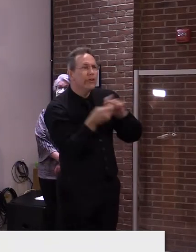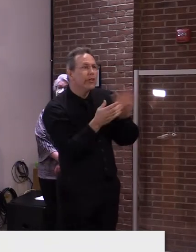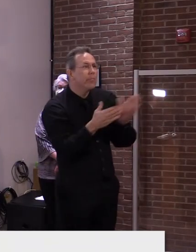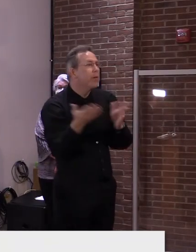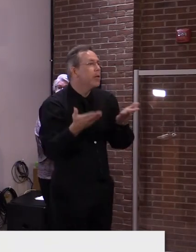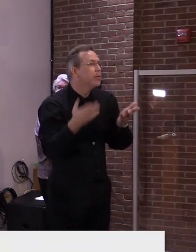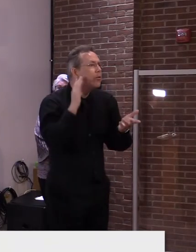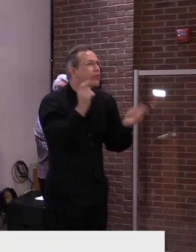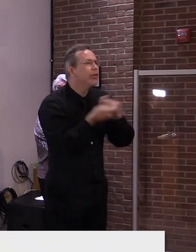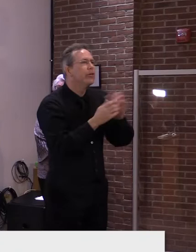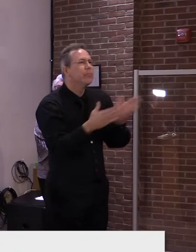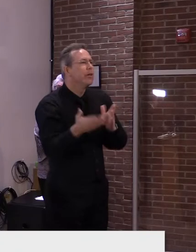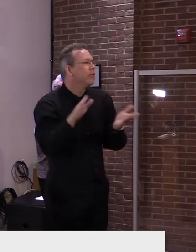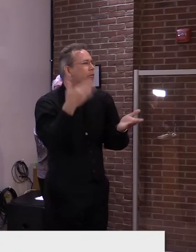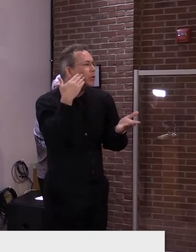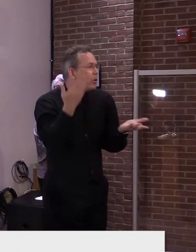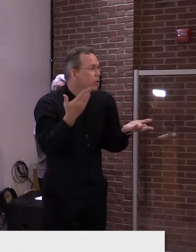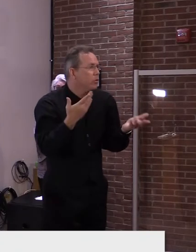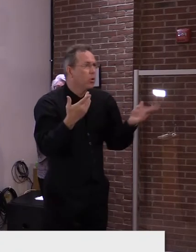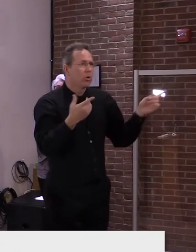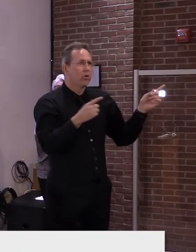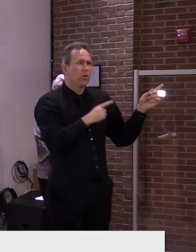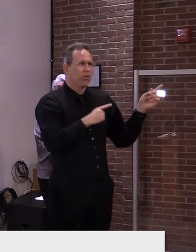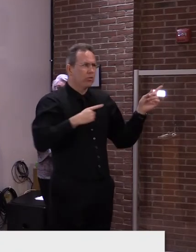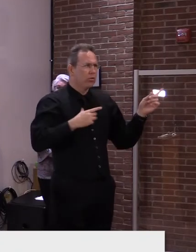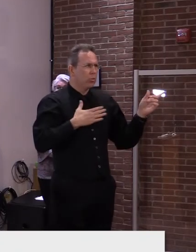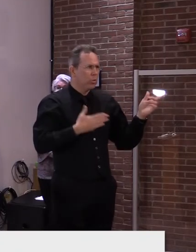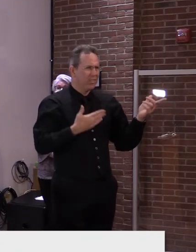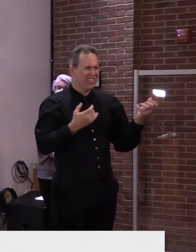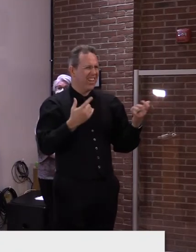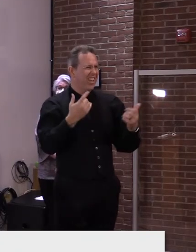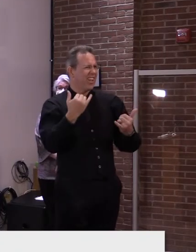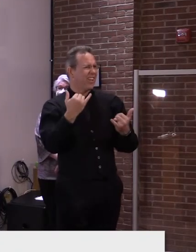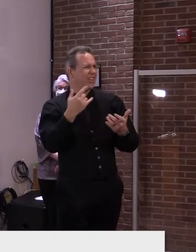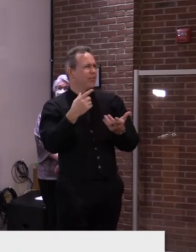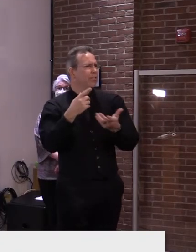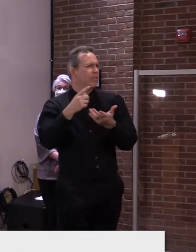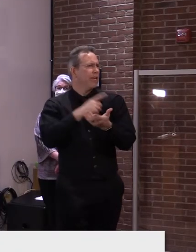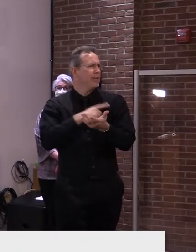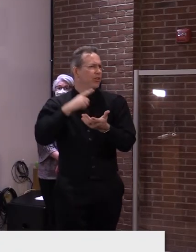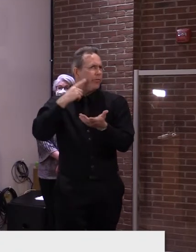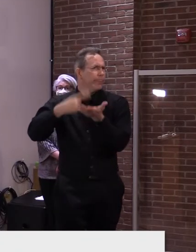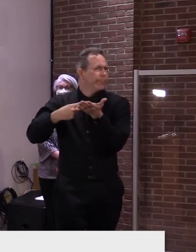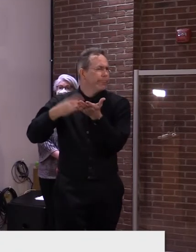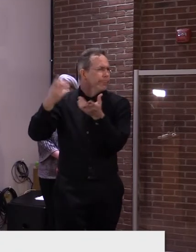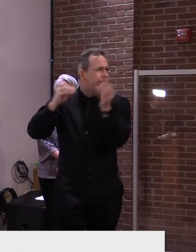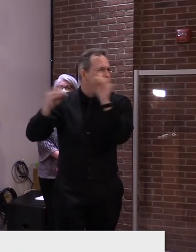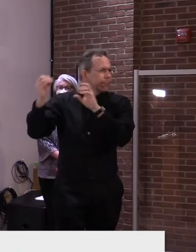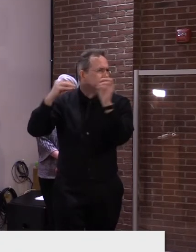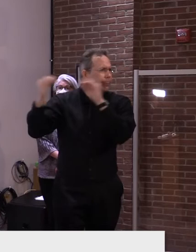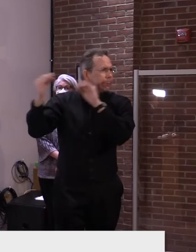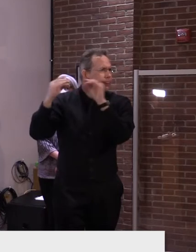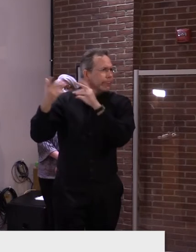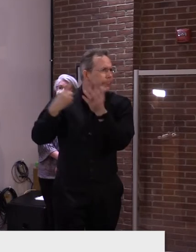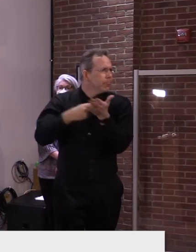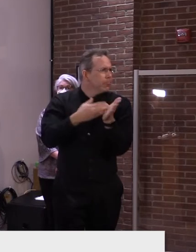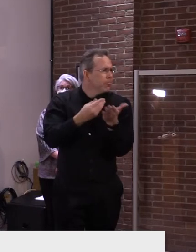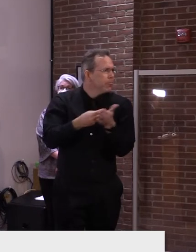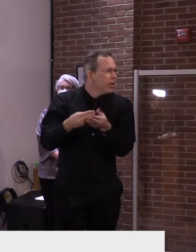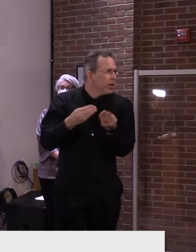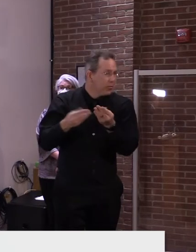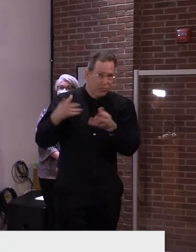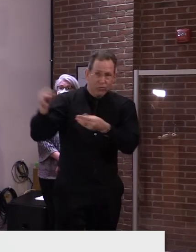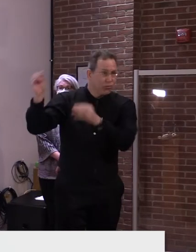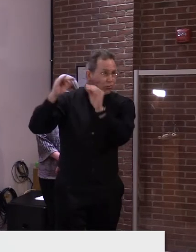that. And we're going to all have to acknowledge that there's going to be changes along the way. But again, there's plenty of